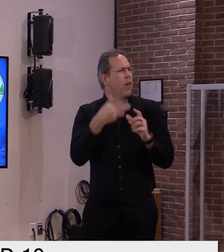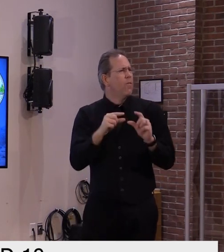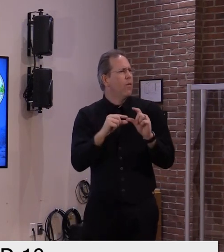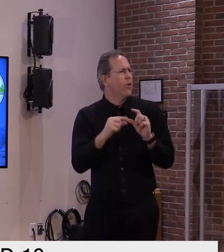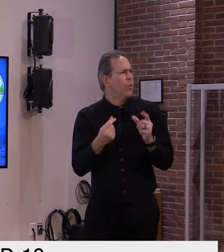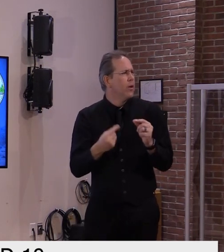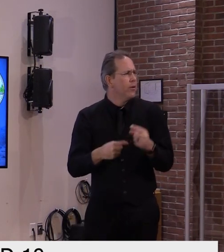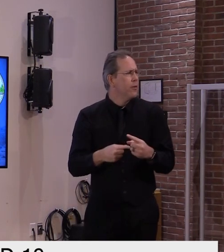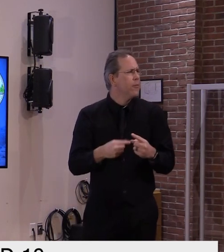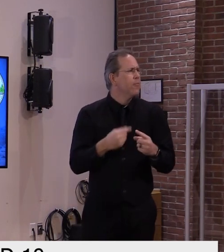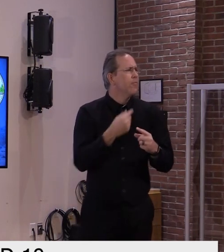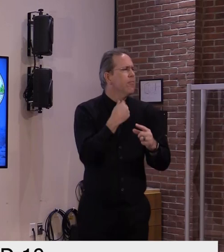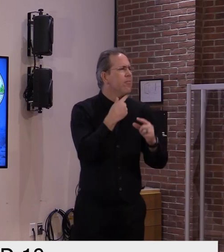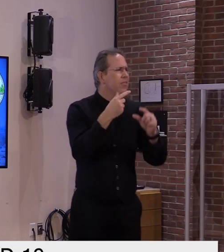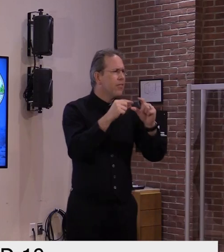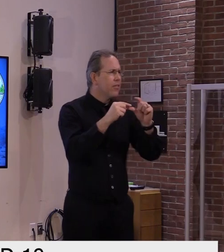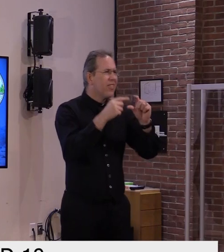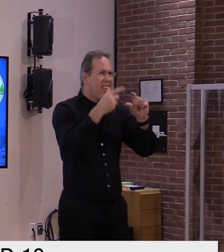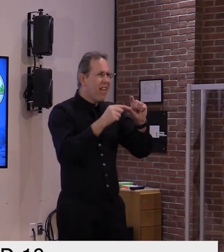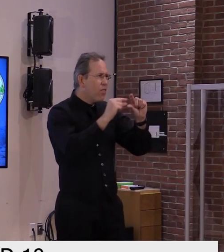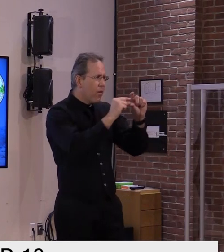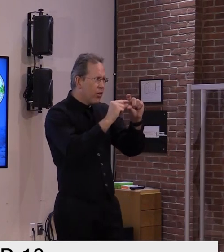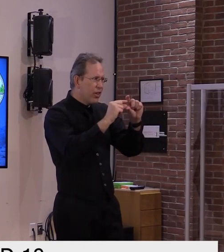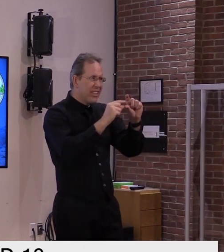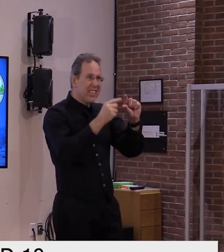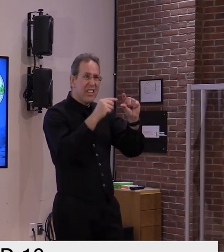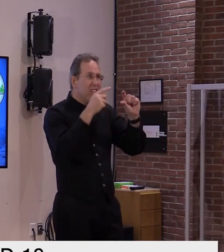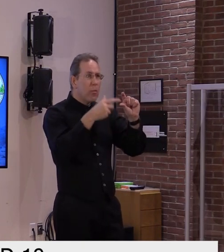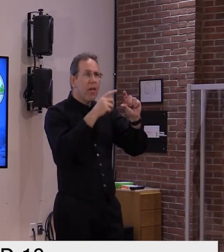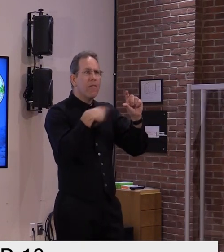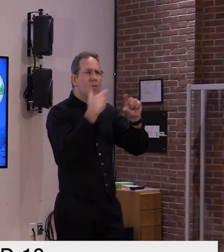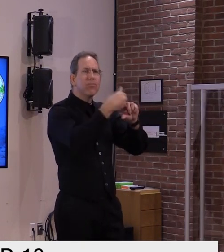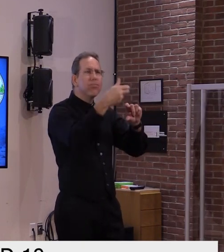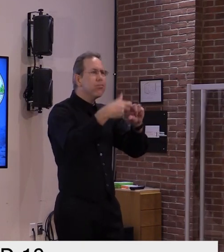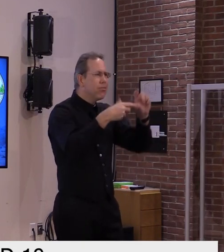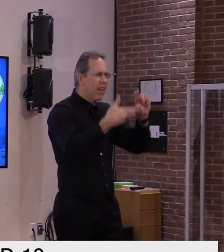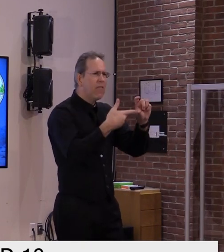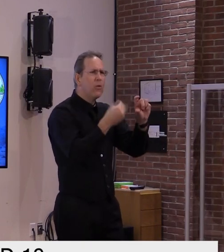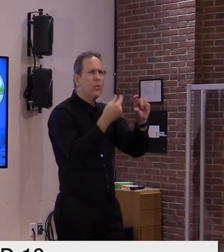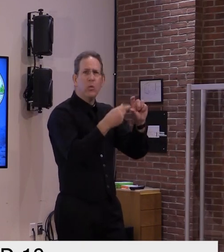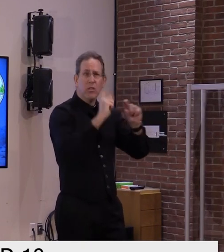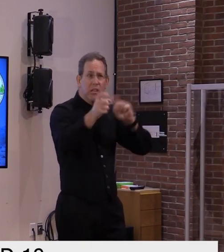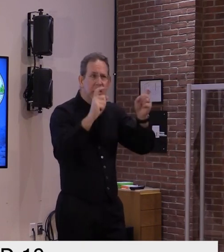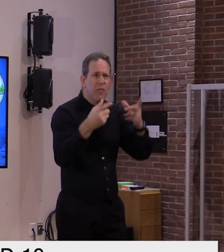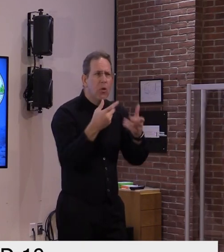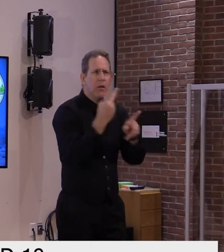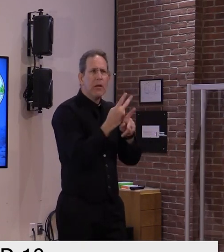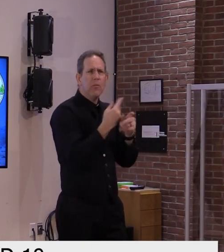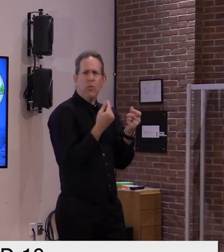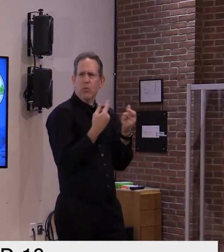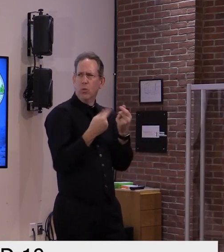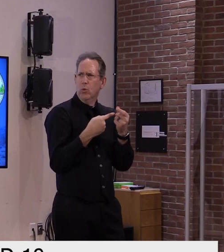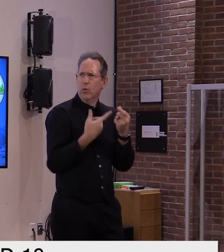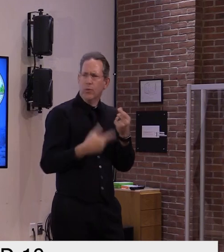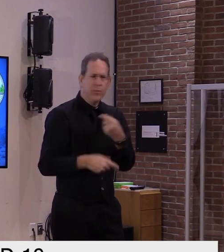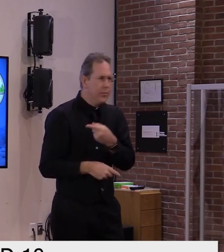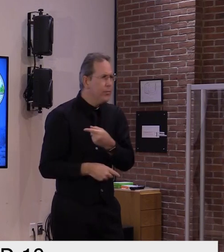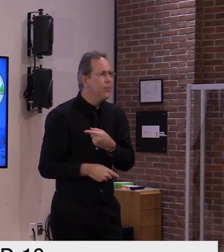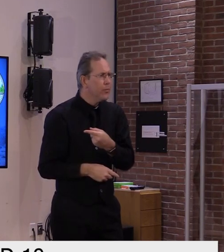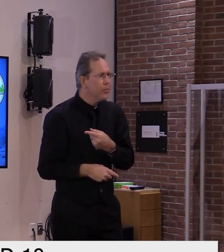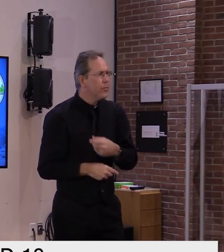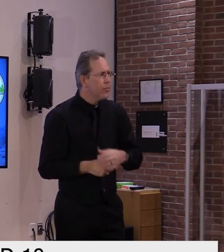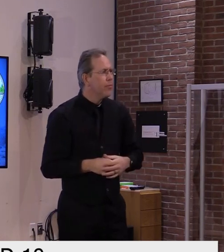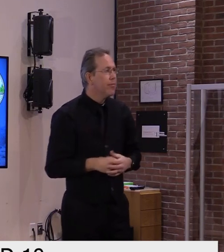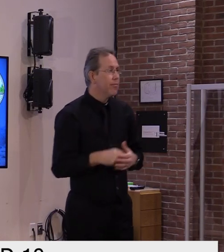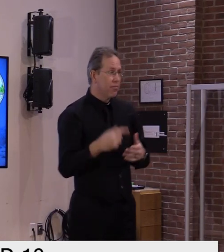week discussions with our hospital systems, and they make every effort at the end of a day. If there's